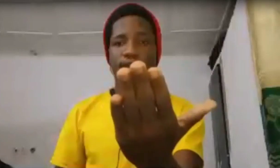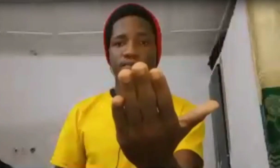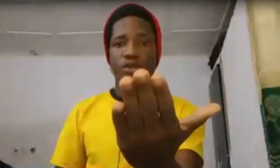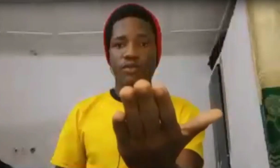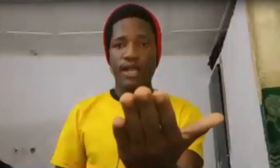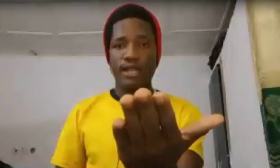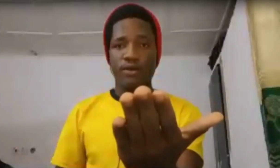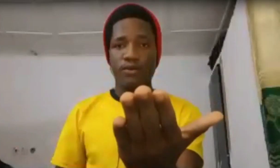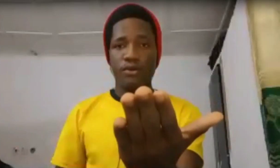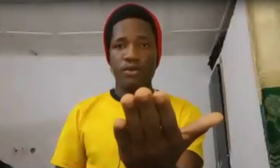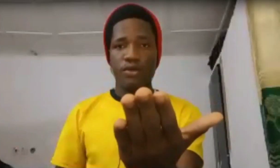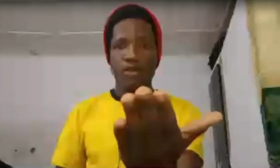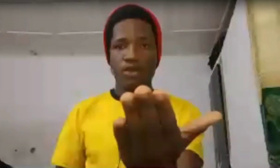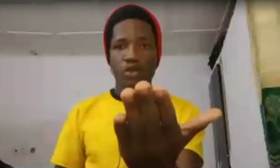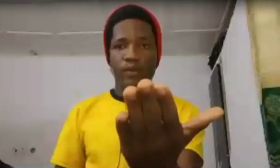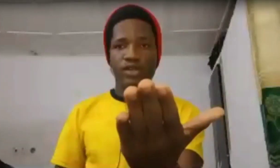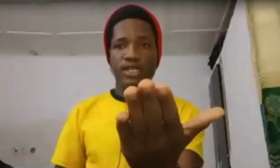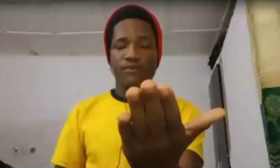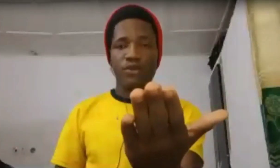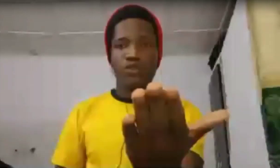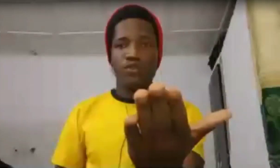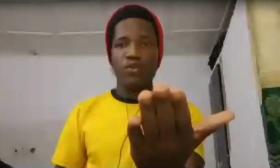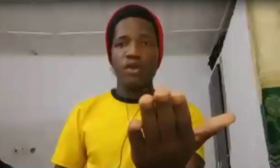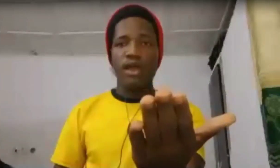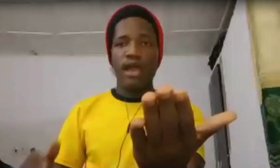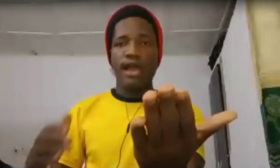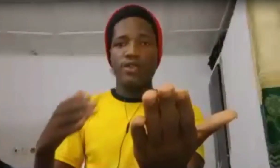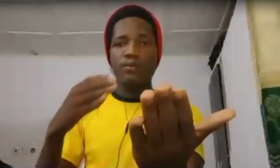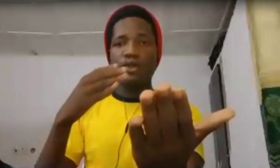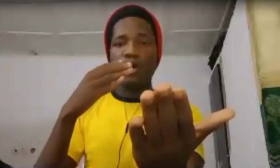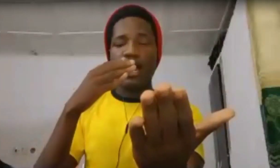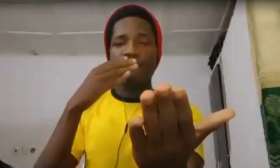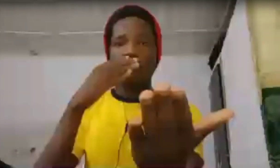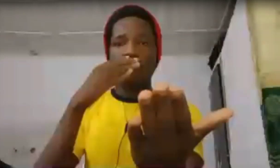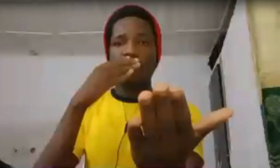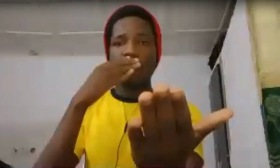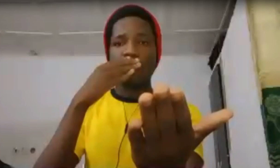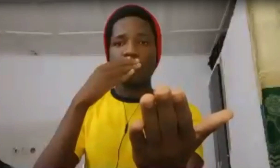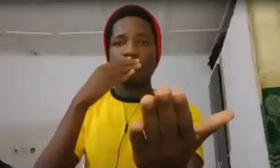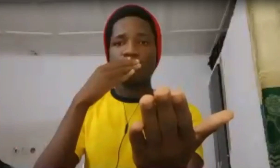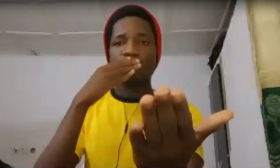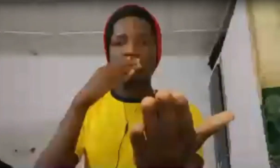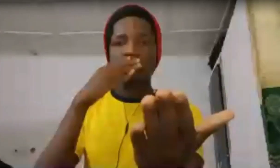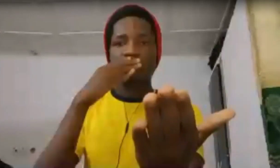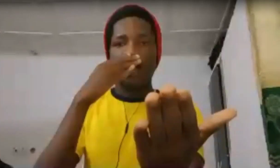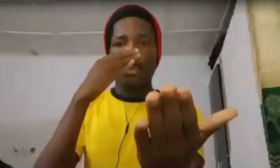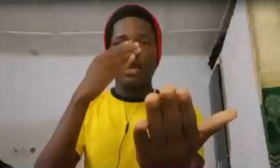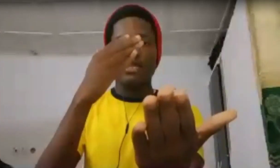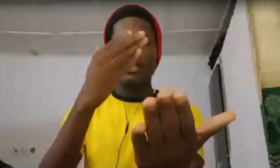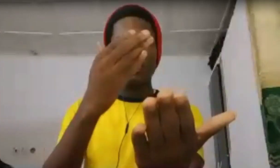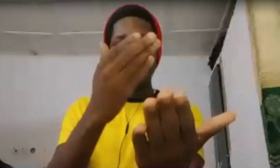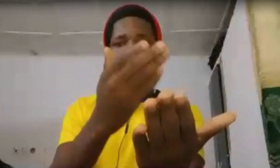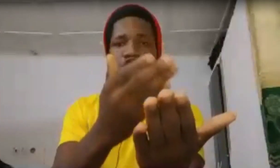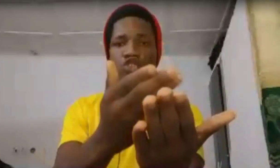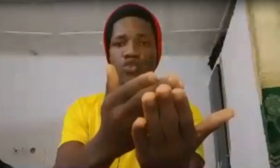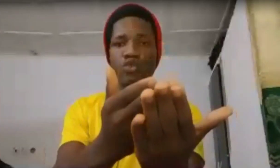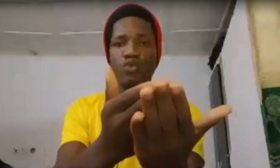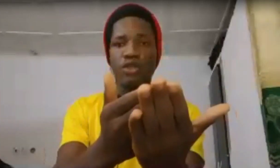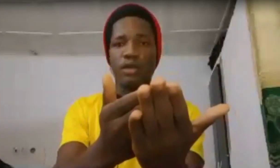I'm doing right now. Place your hand in front of you, and you bring your hand from your mouth and land it to the